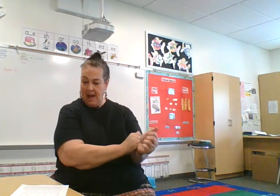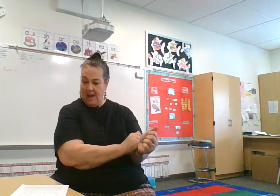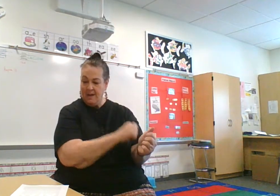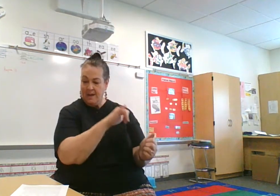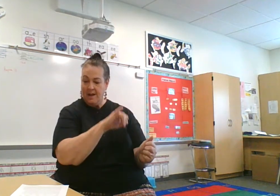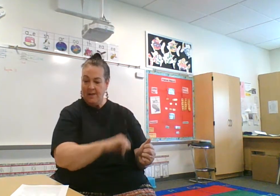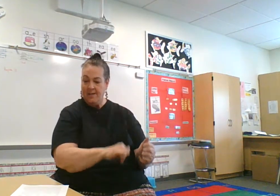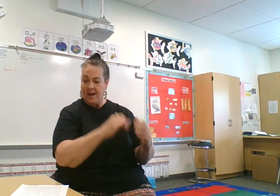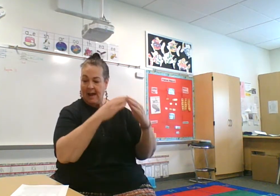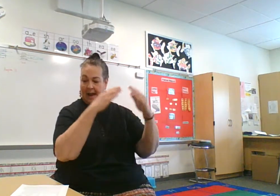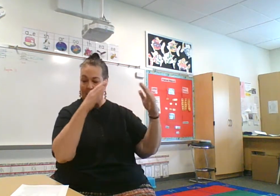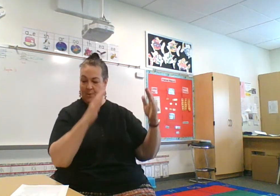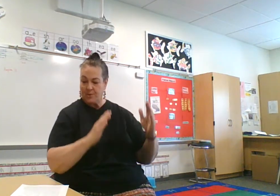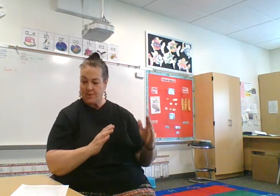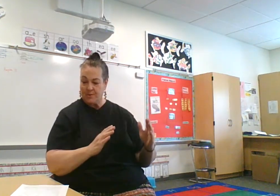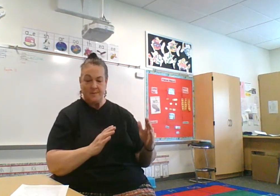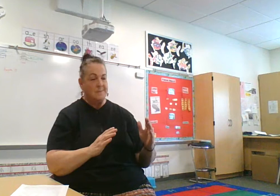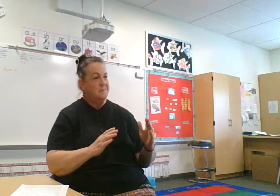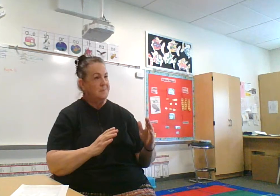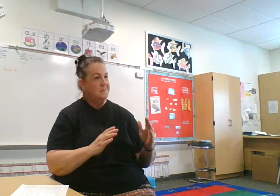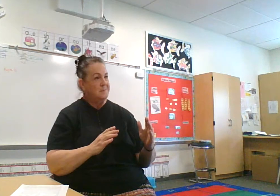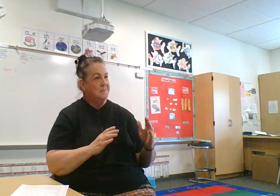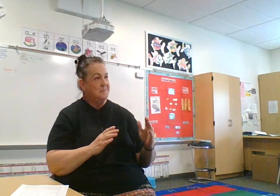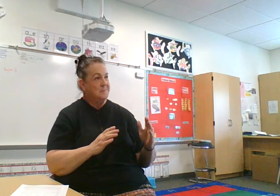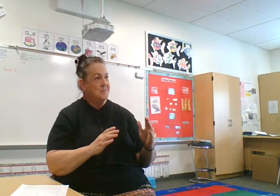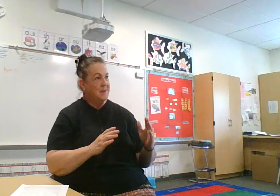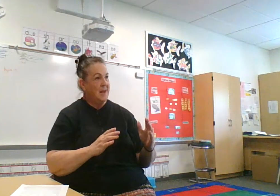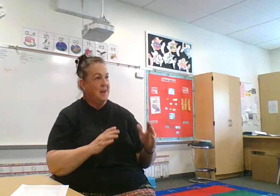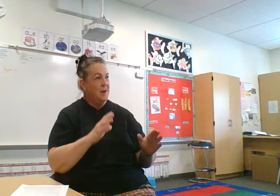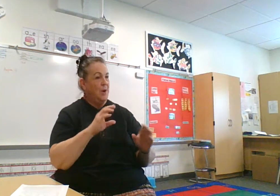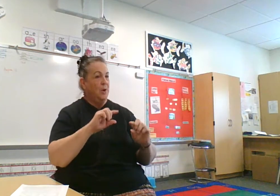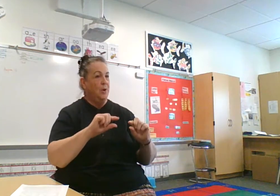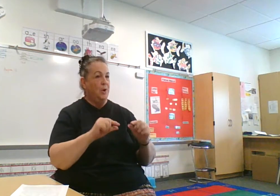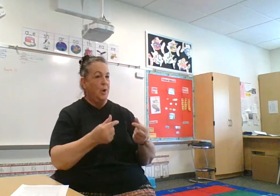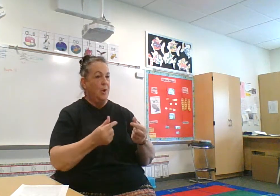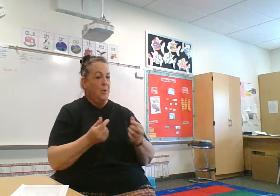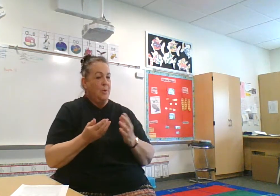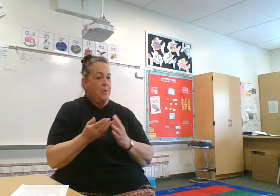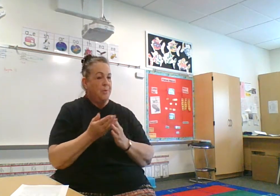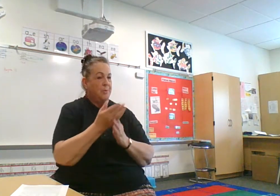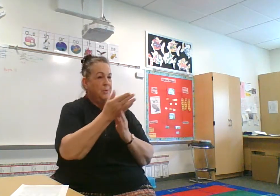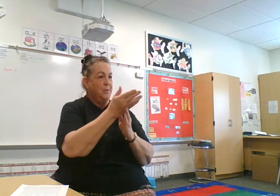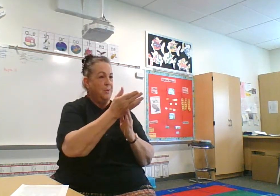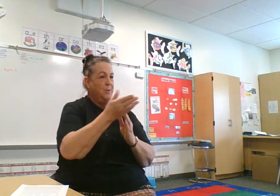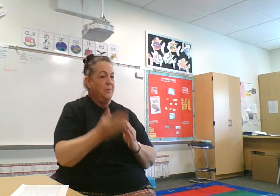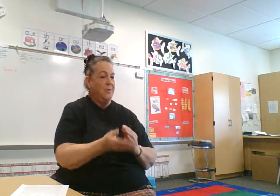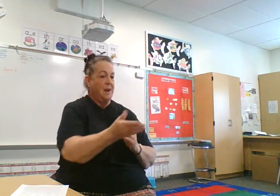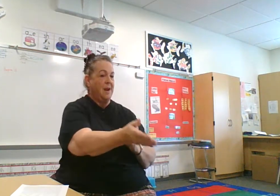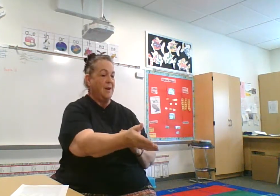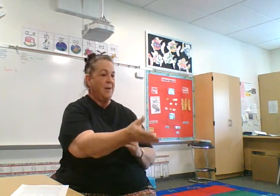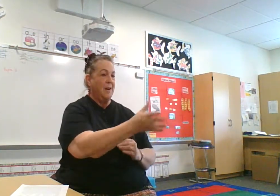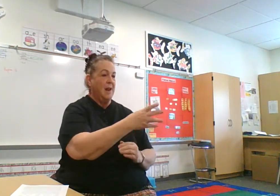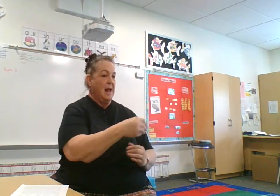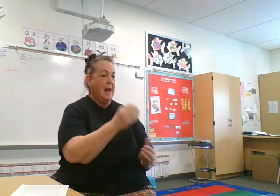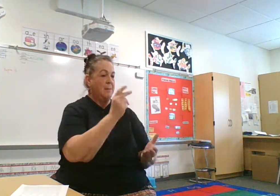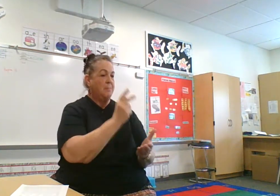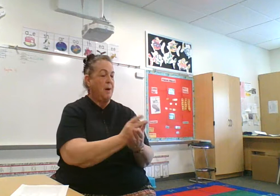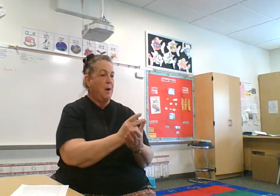behind the house. Okay? Go through there and park